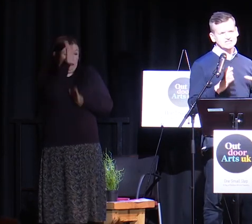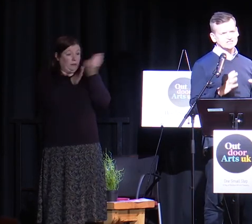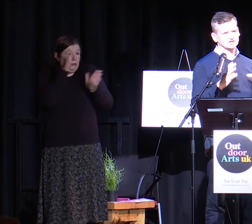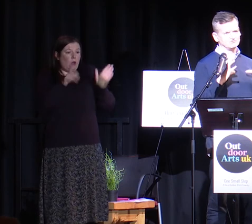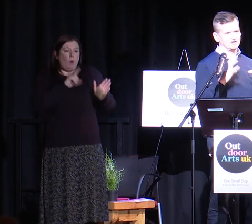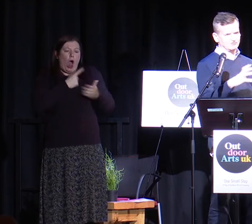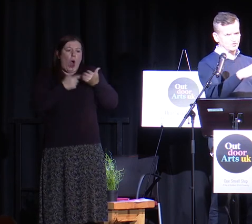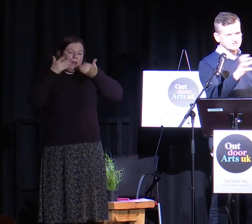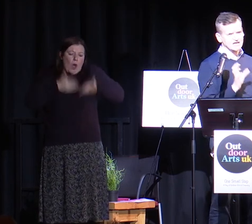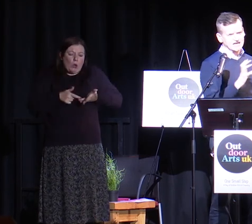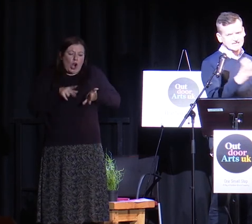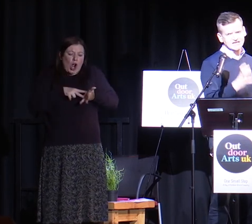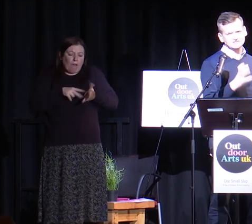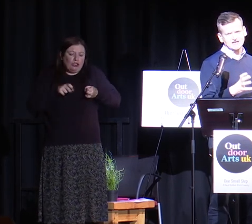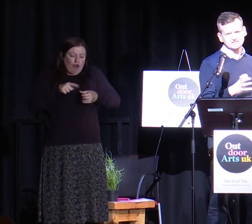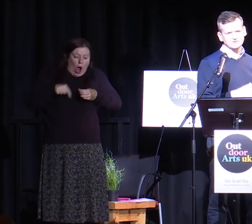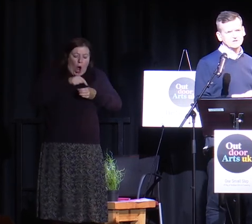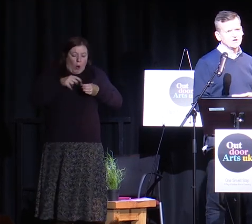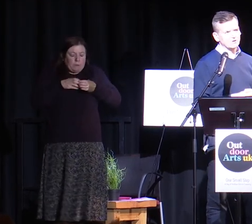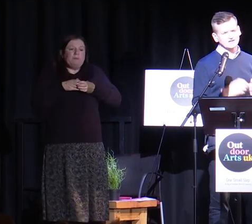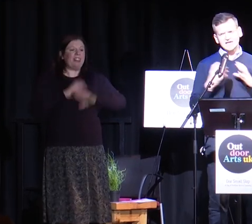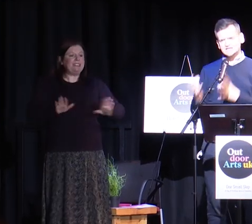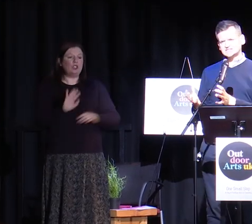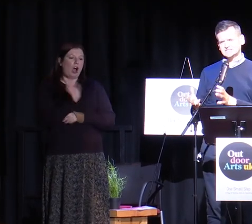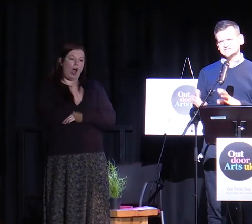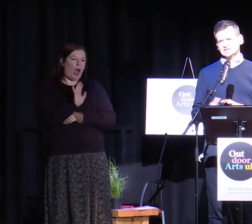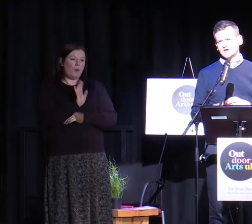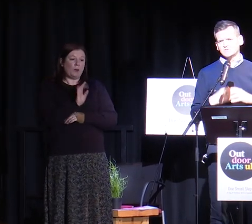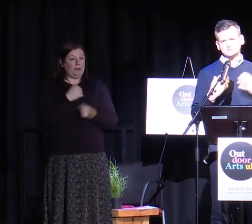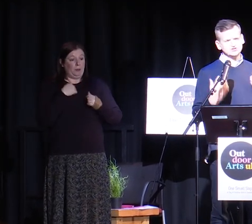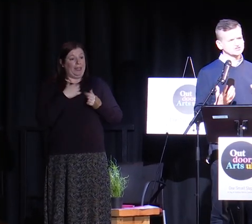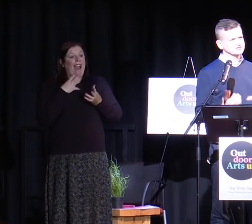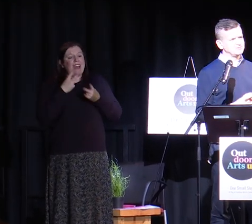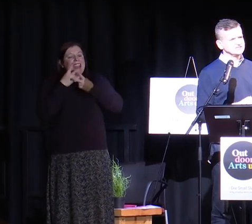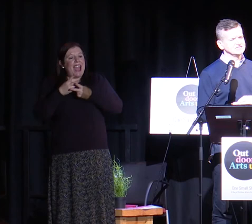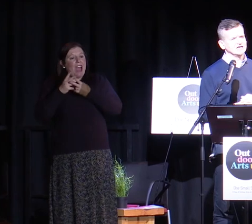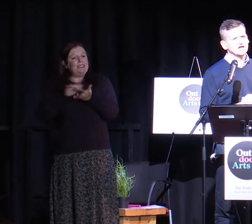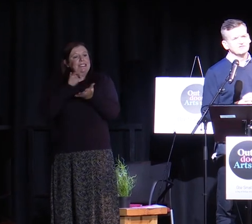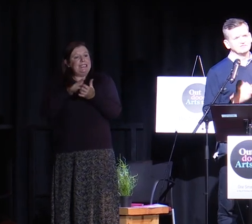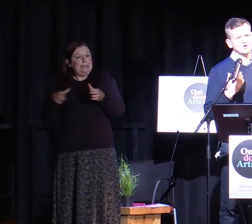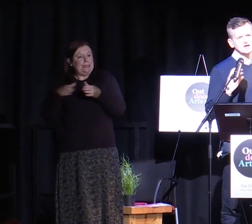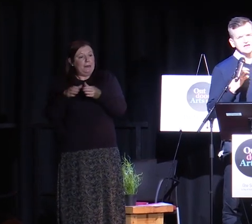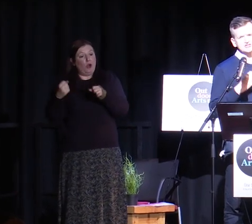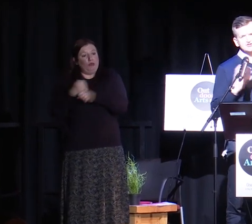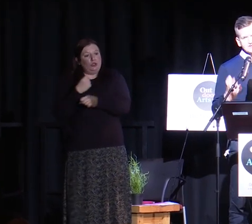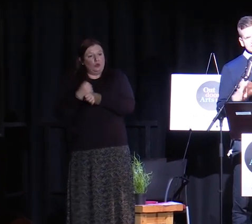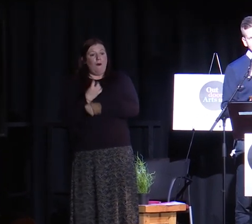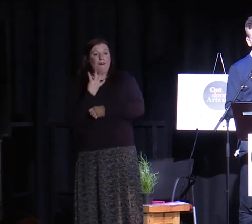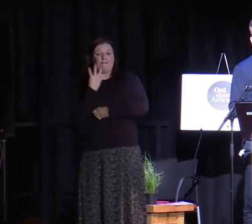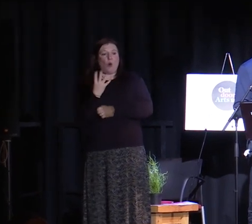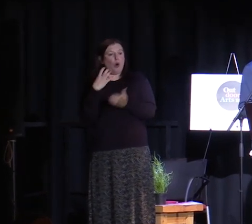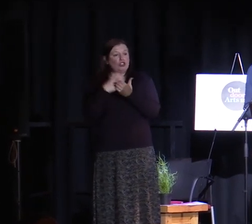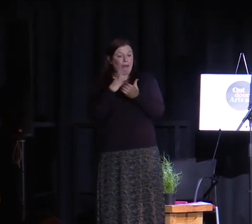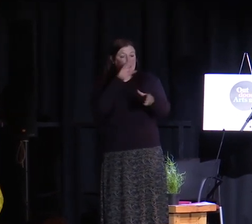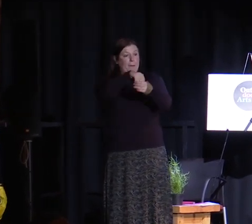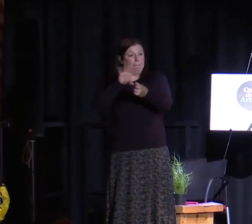city centre, ring road, encased festival. We have a caring cities team with producers embedded in four extraordinary charities in